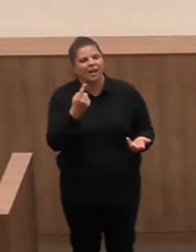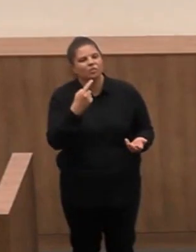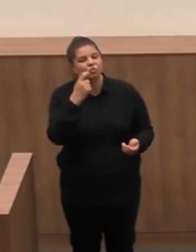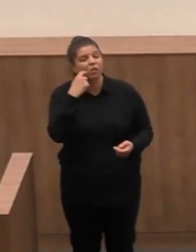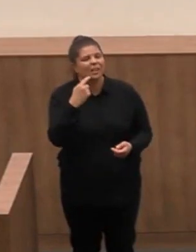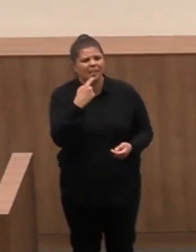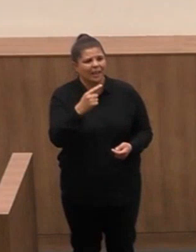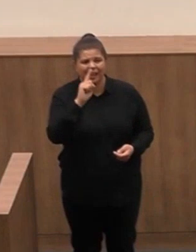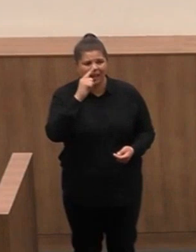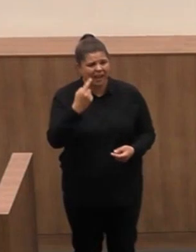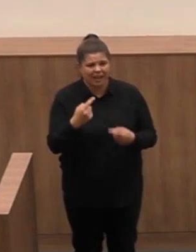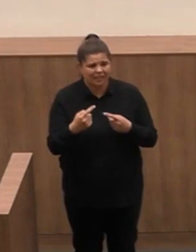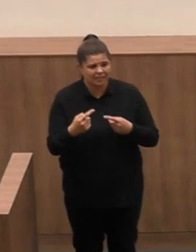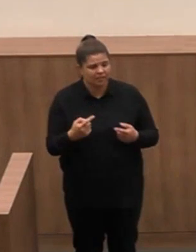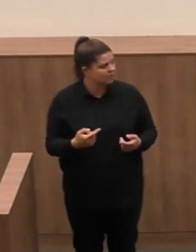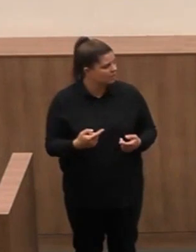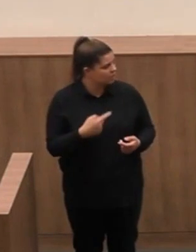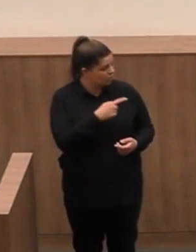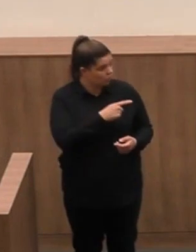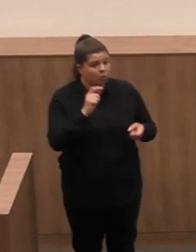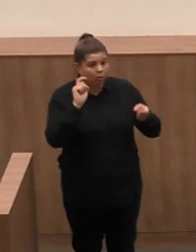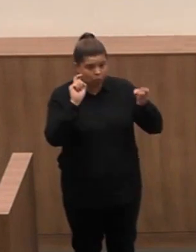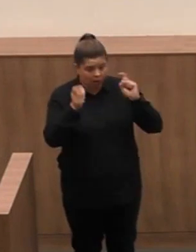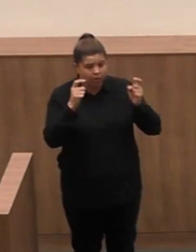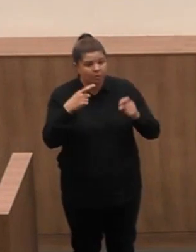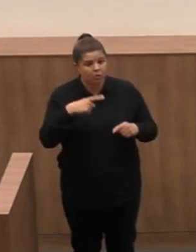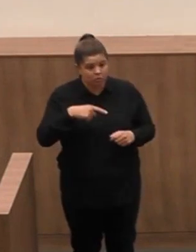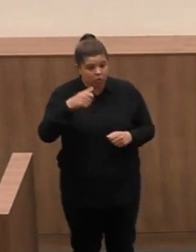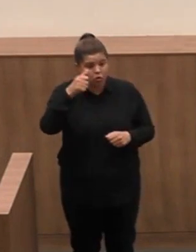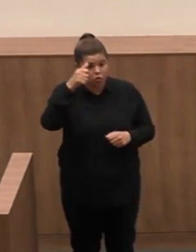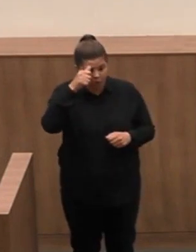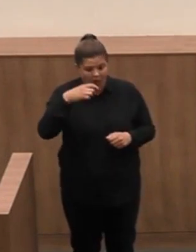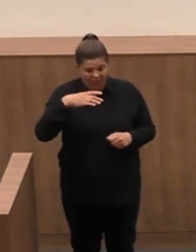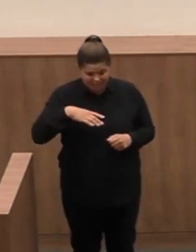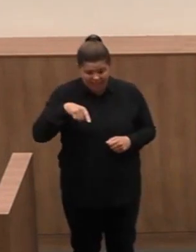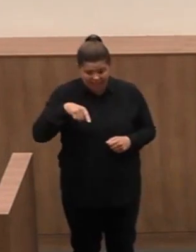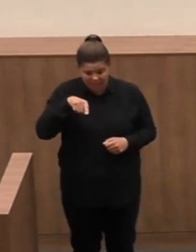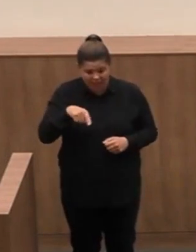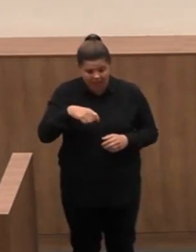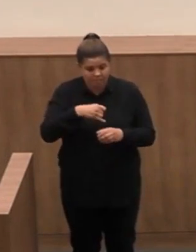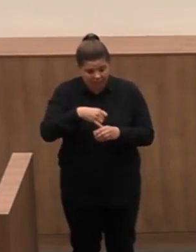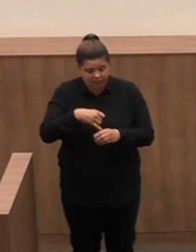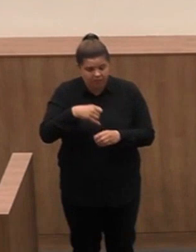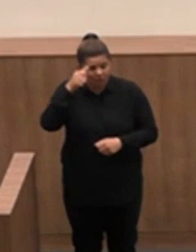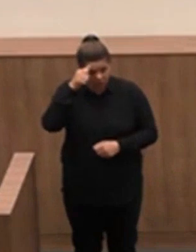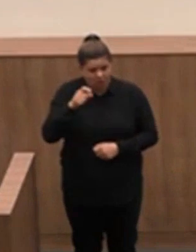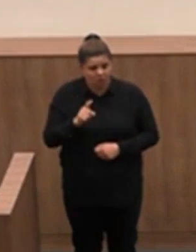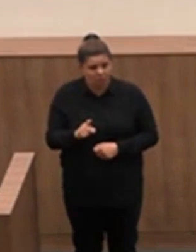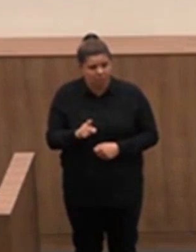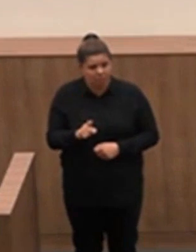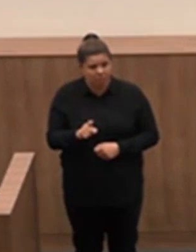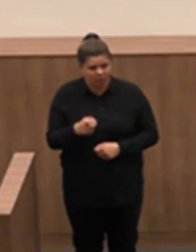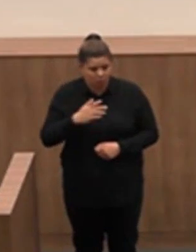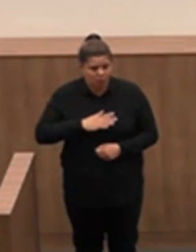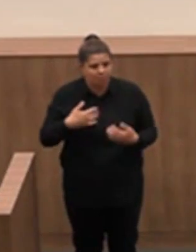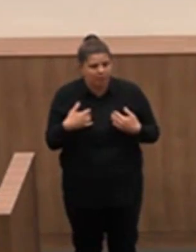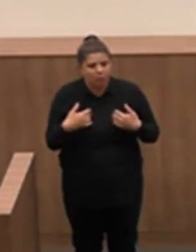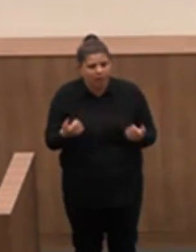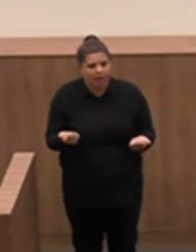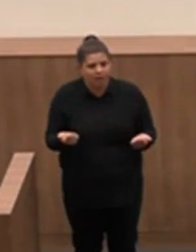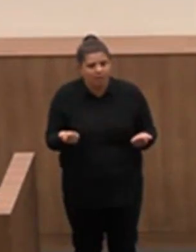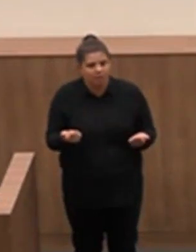take them. And I think you were quite worried because you knew you needed to take the medication so you could be well